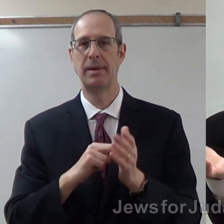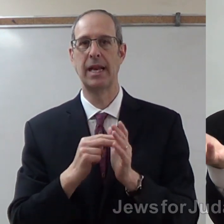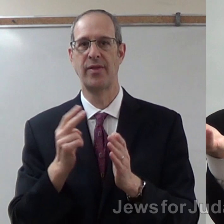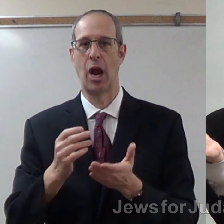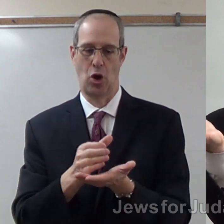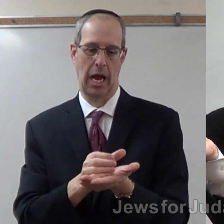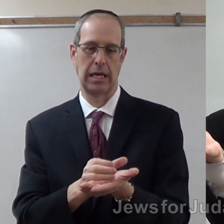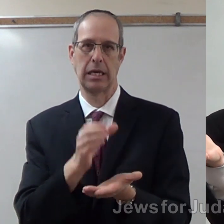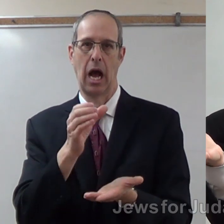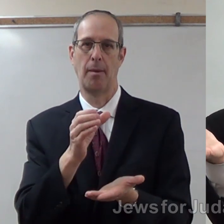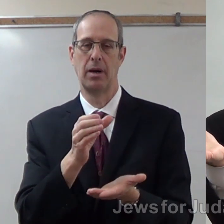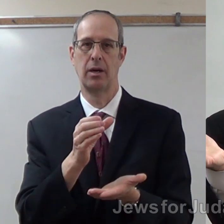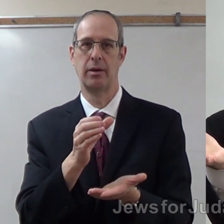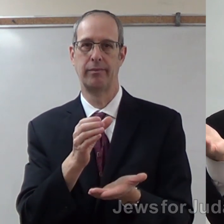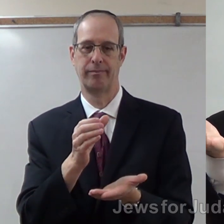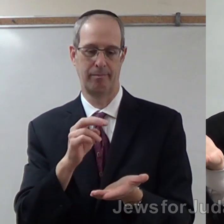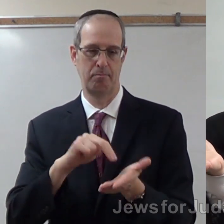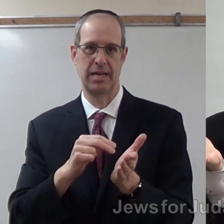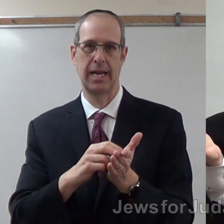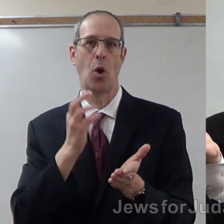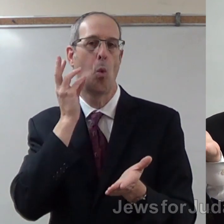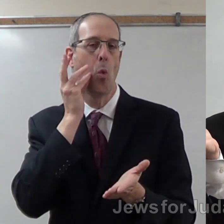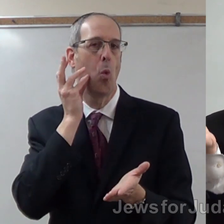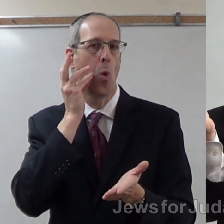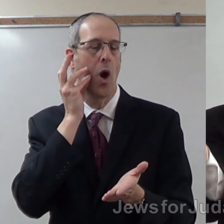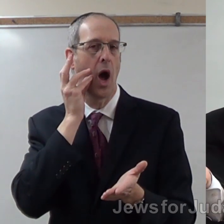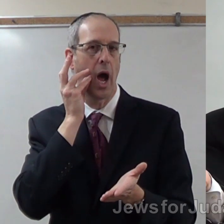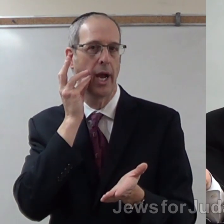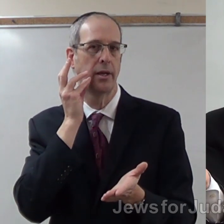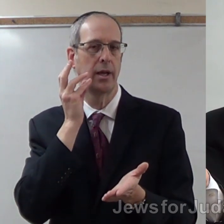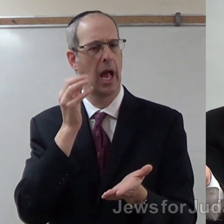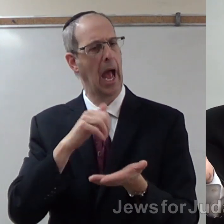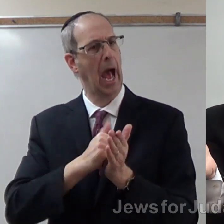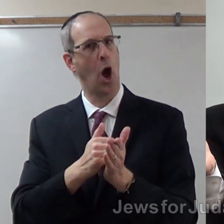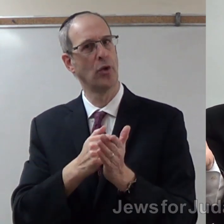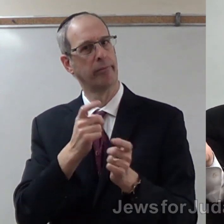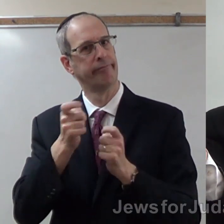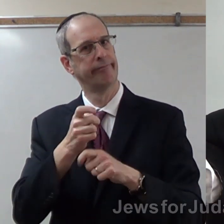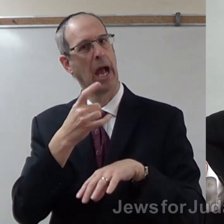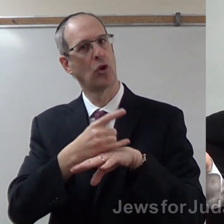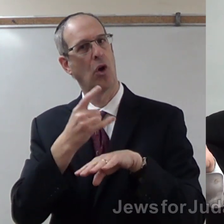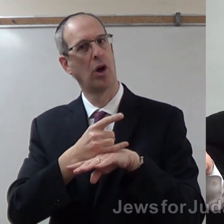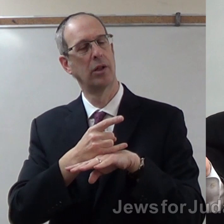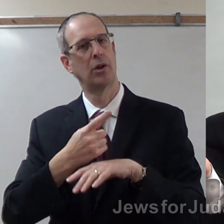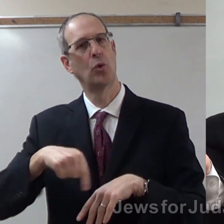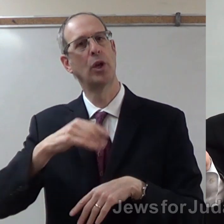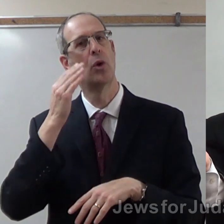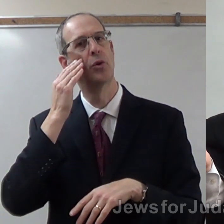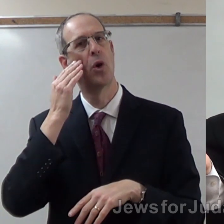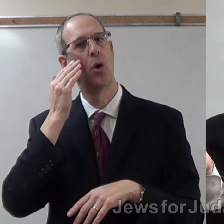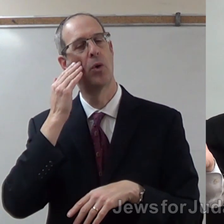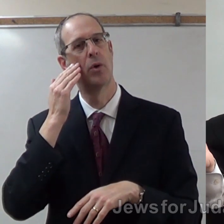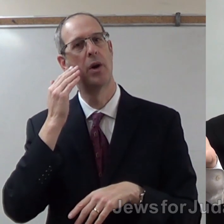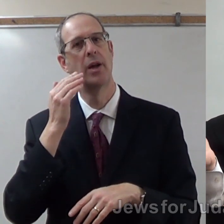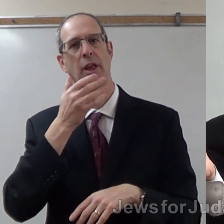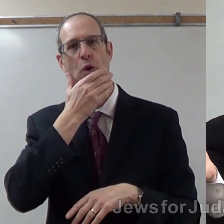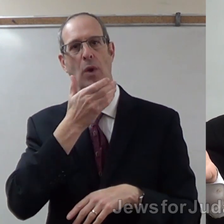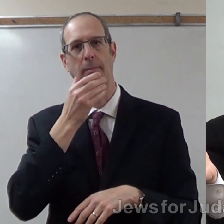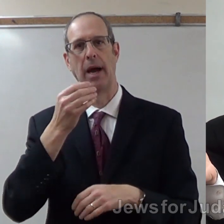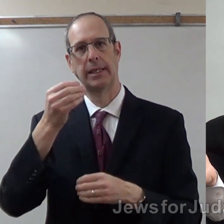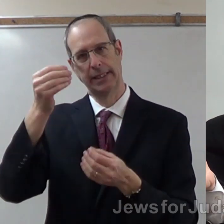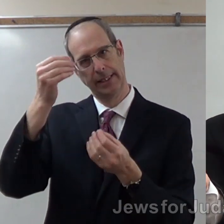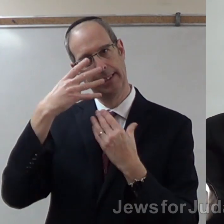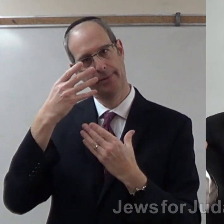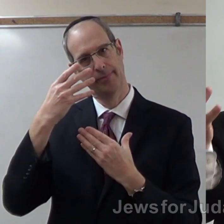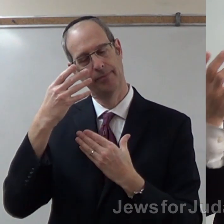cup of wine, how they handle alcohol, right? We all know that the rabbis teach